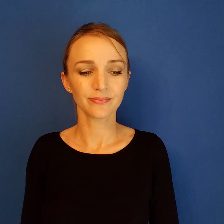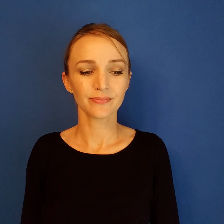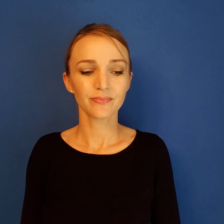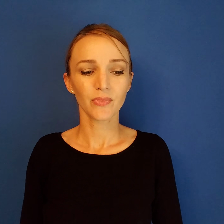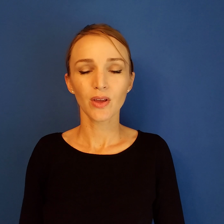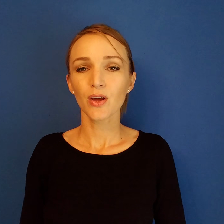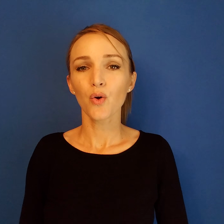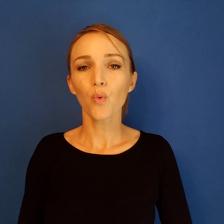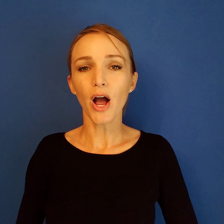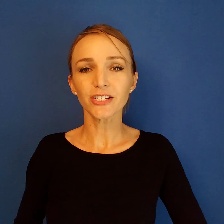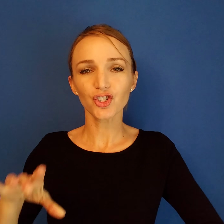Watch.